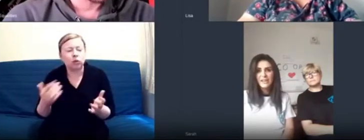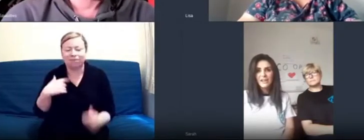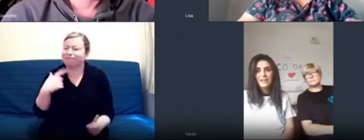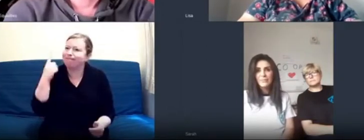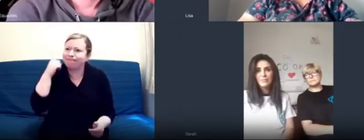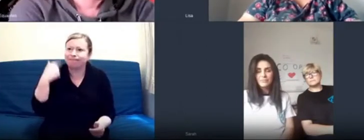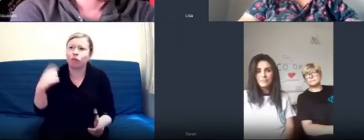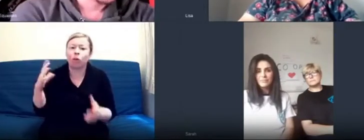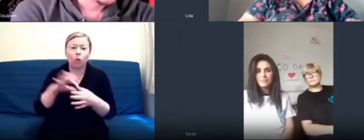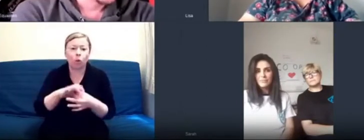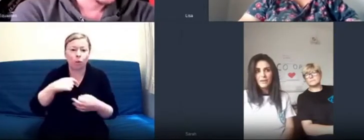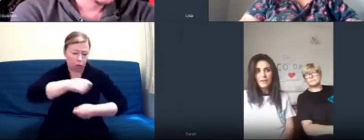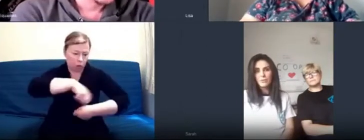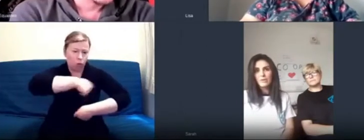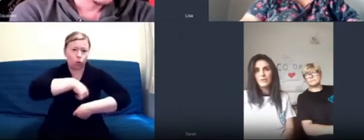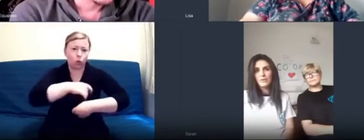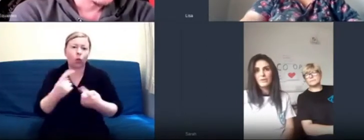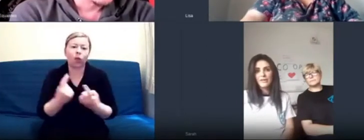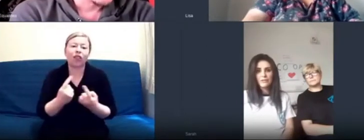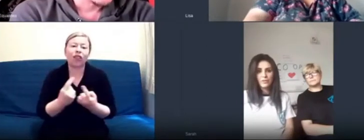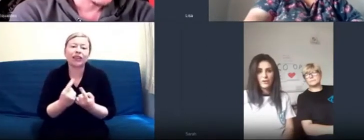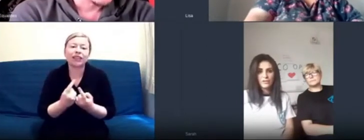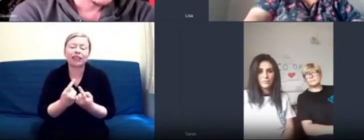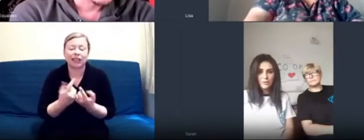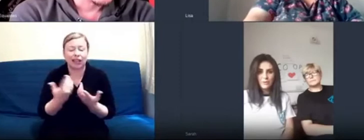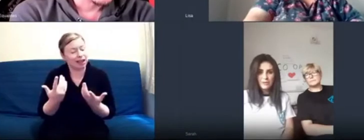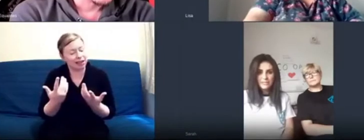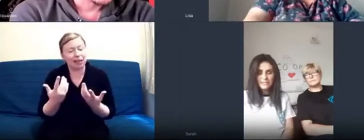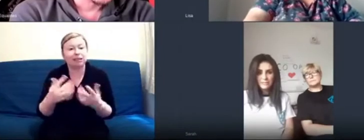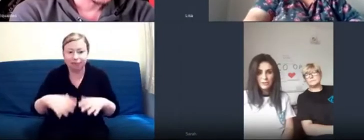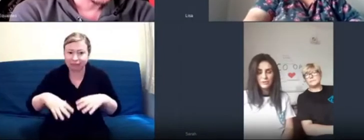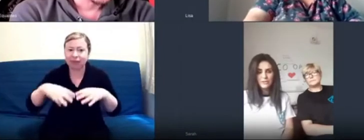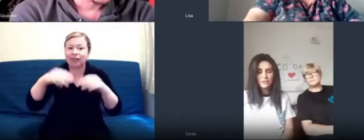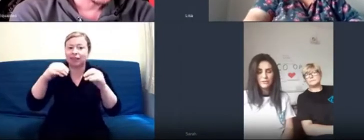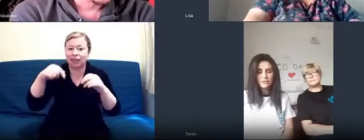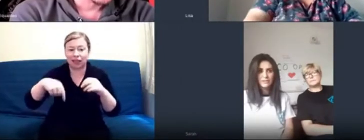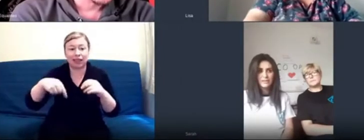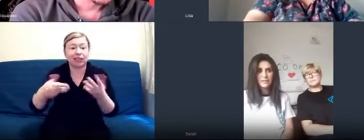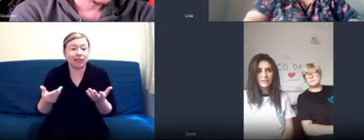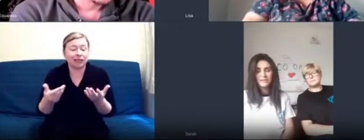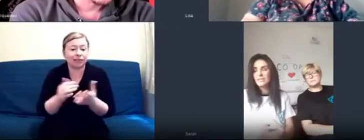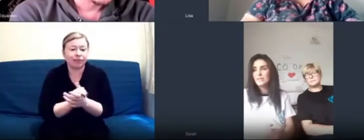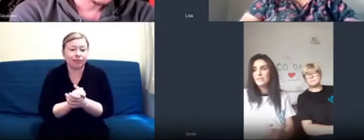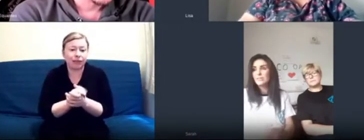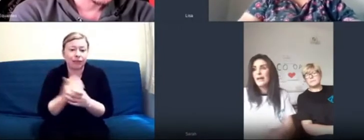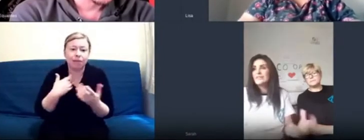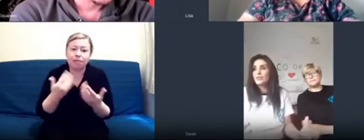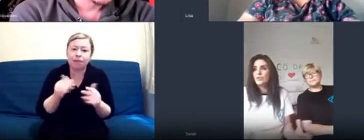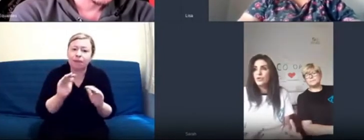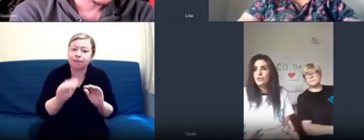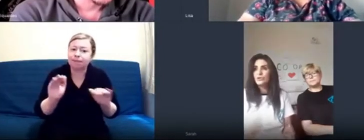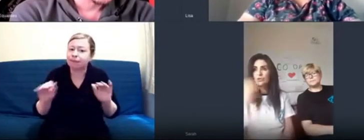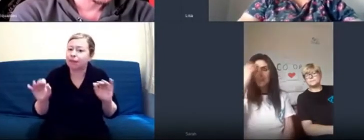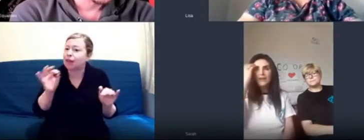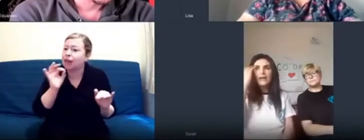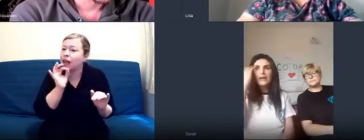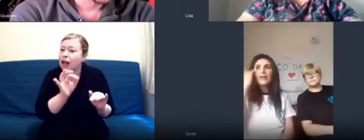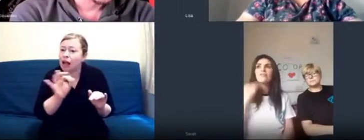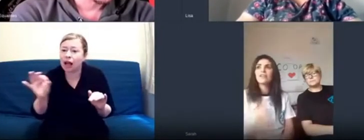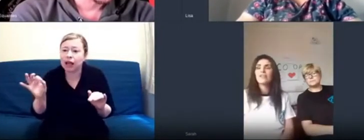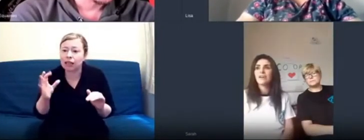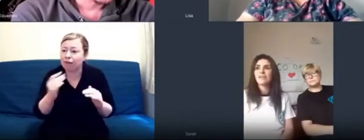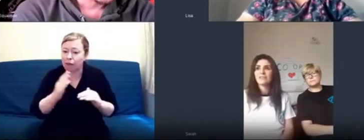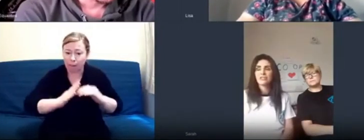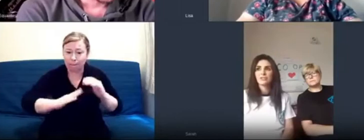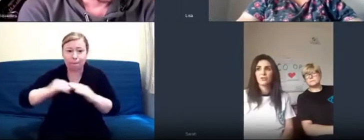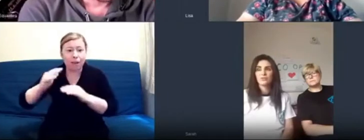say. I put an appeal out for some premises because I was expanding so huge at